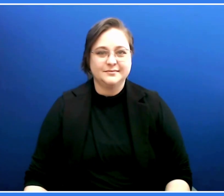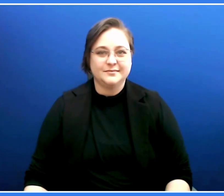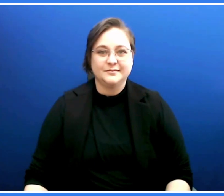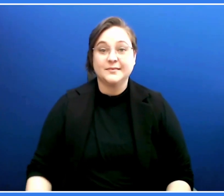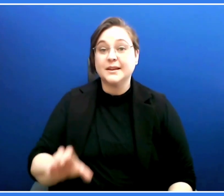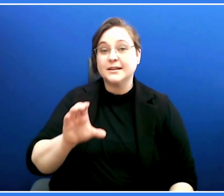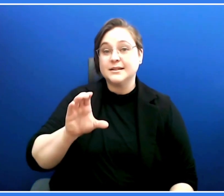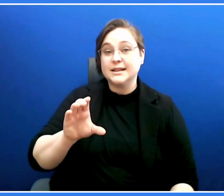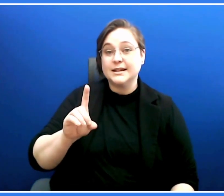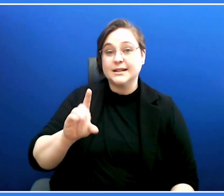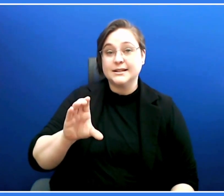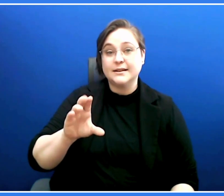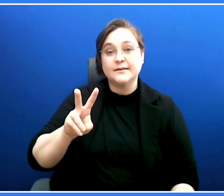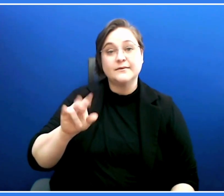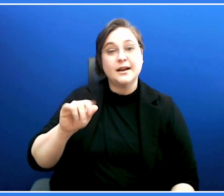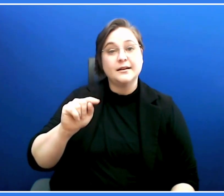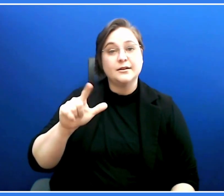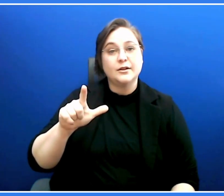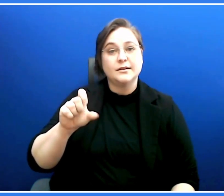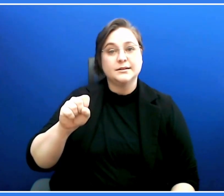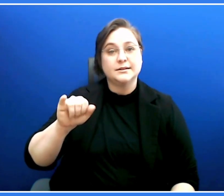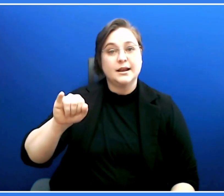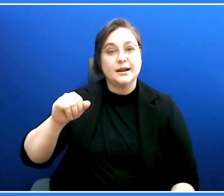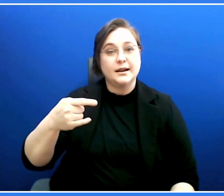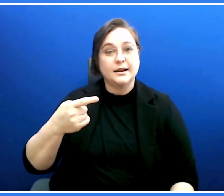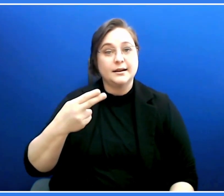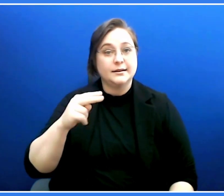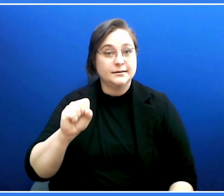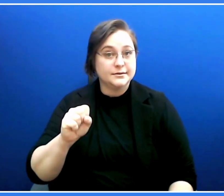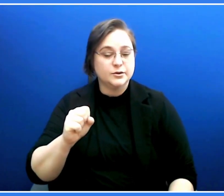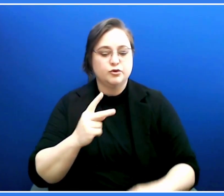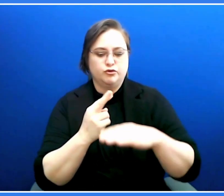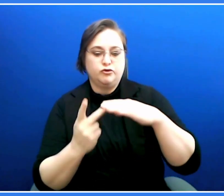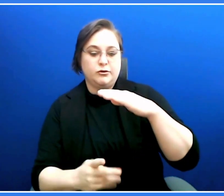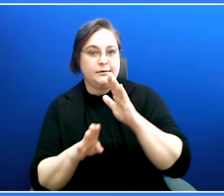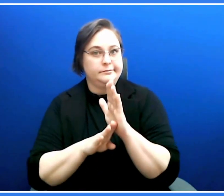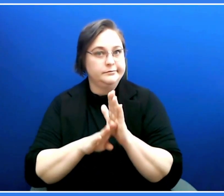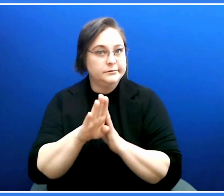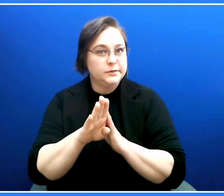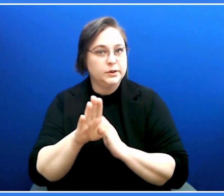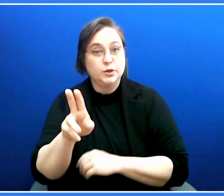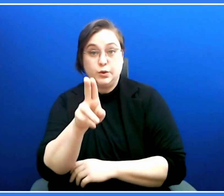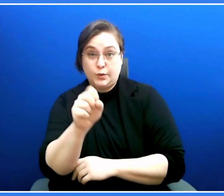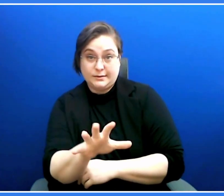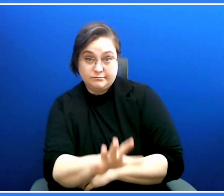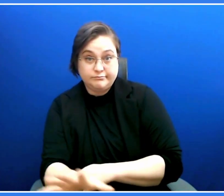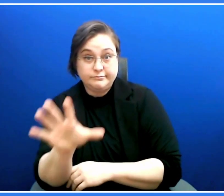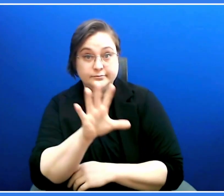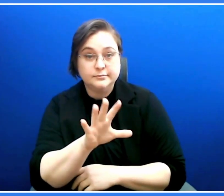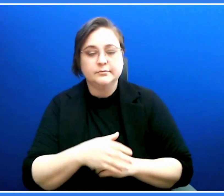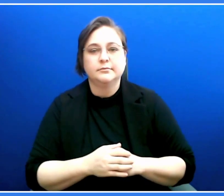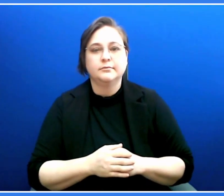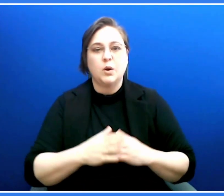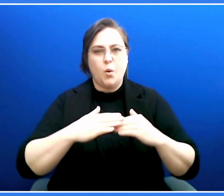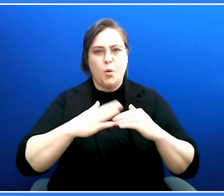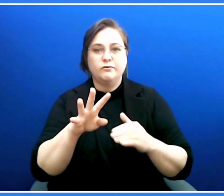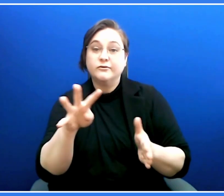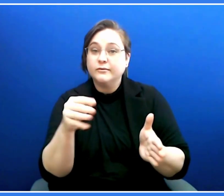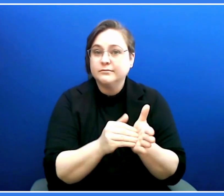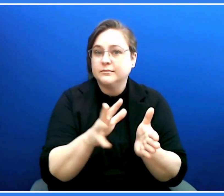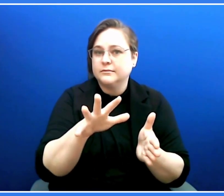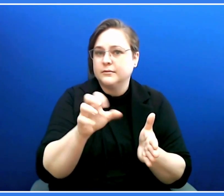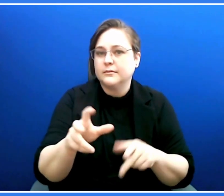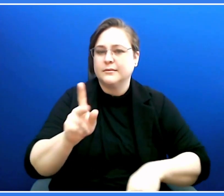CDC Vital Signs – Drowning Increases in the U.S. Over 4,500